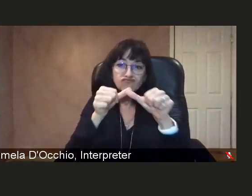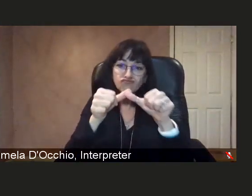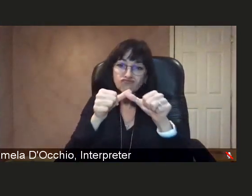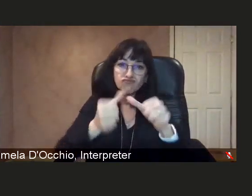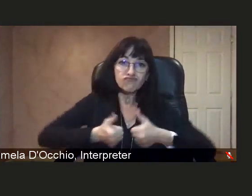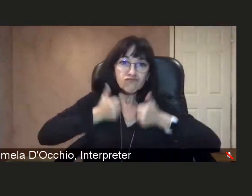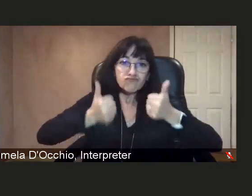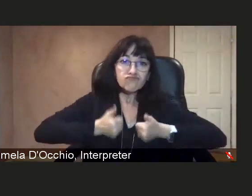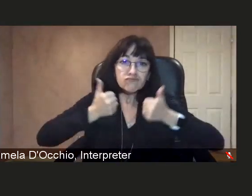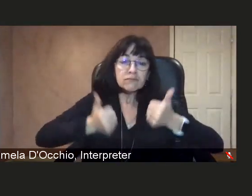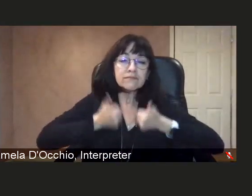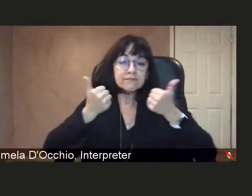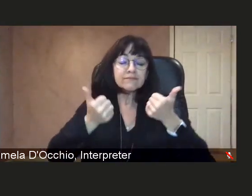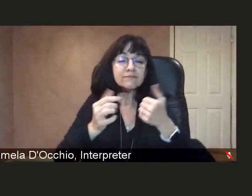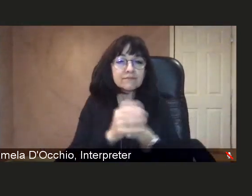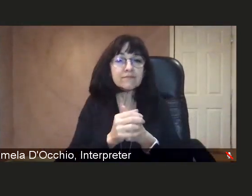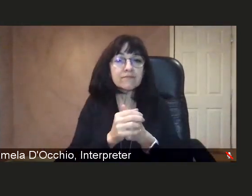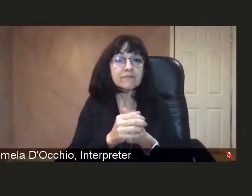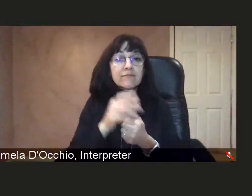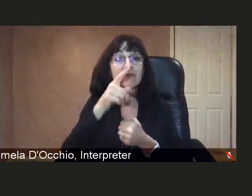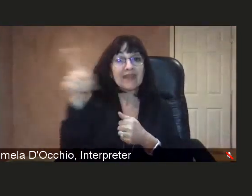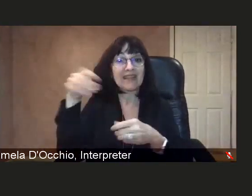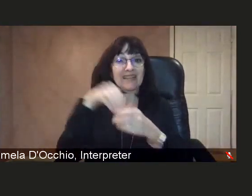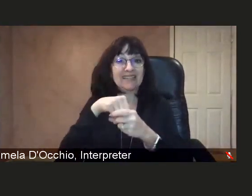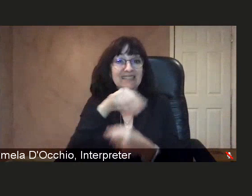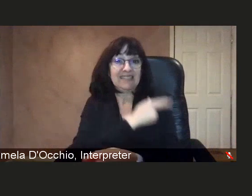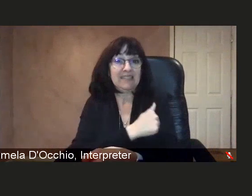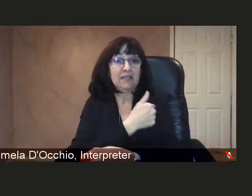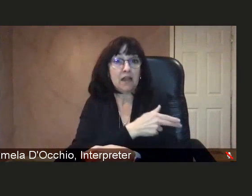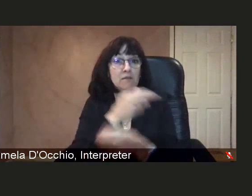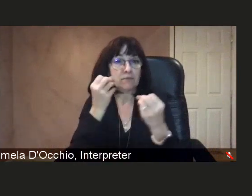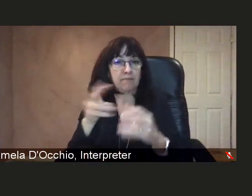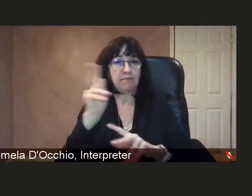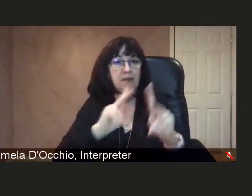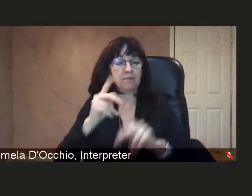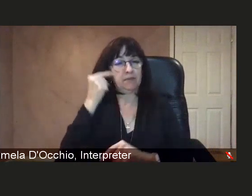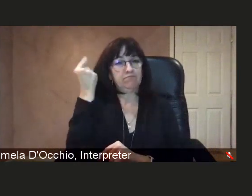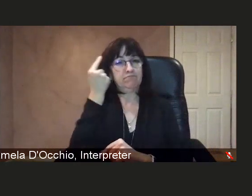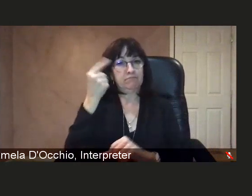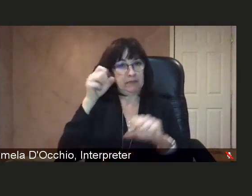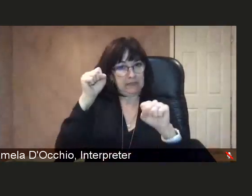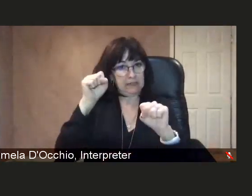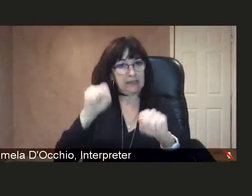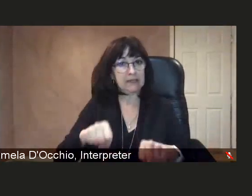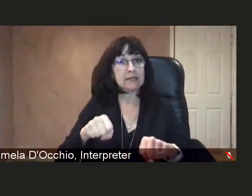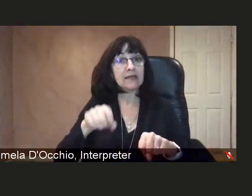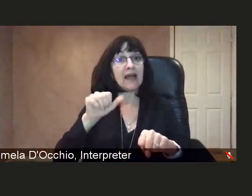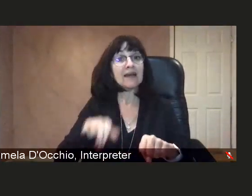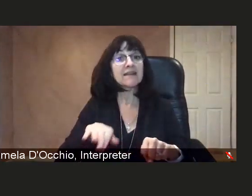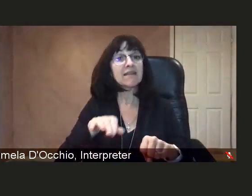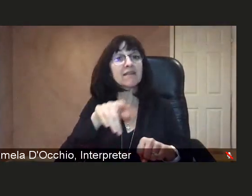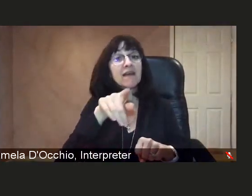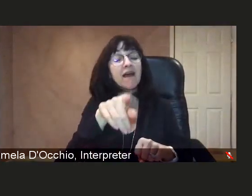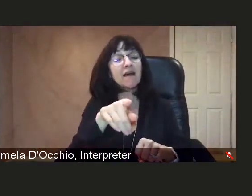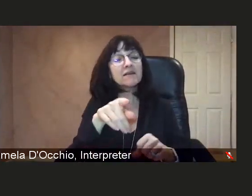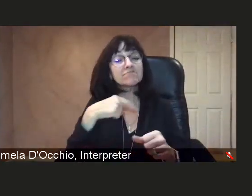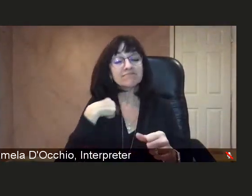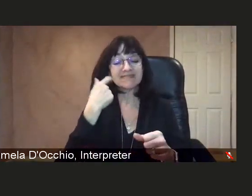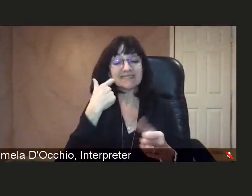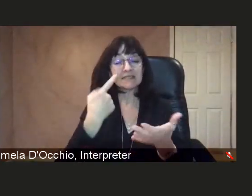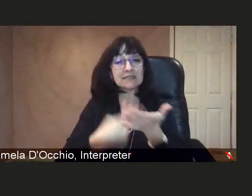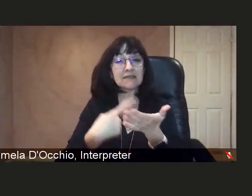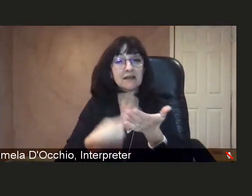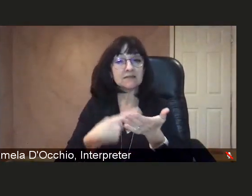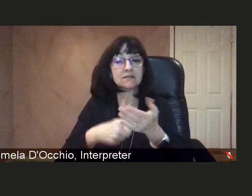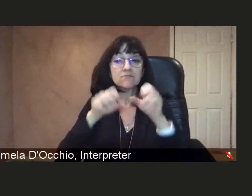commonly in the hospital is, can this virus live on my hair? Well, technically, those droplets that I discussed could end up in your hair and